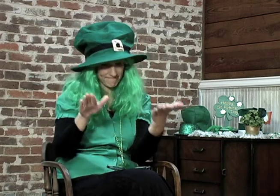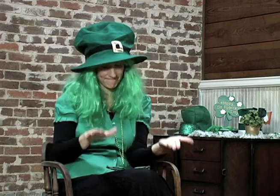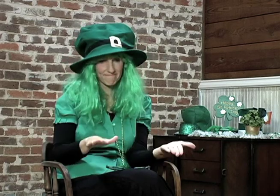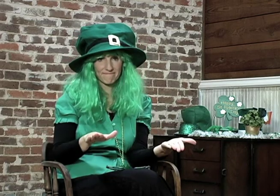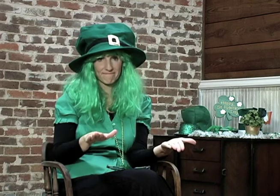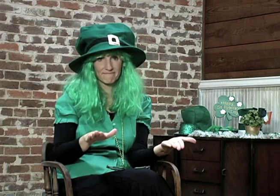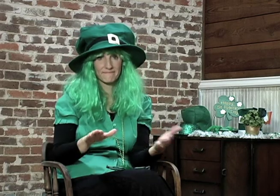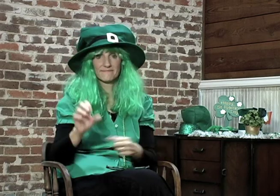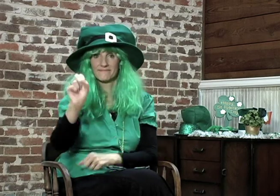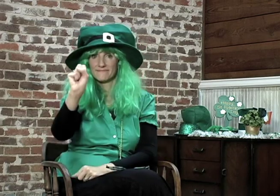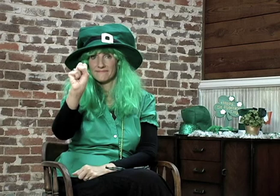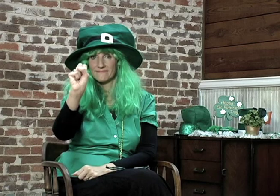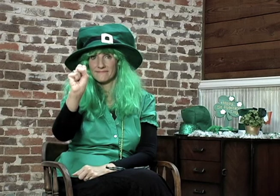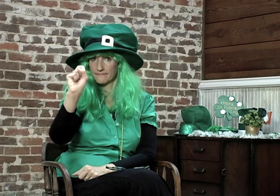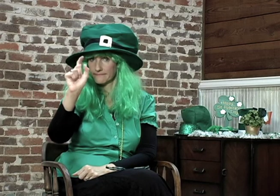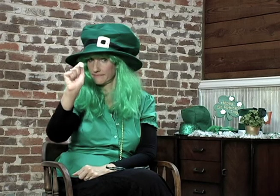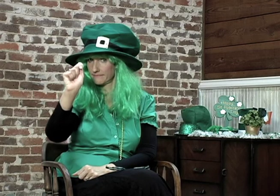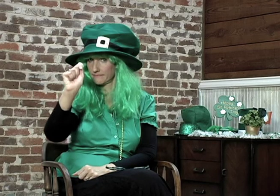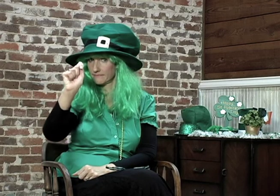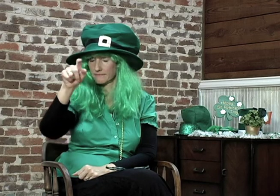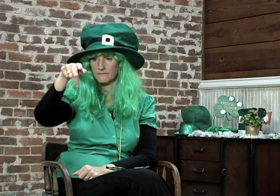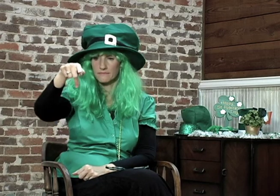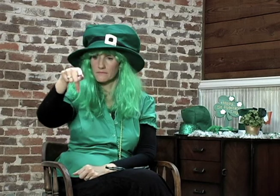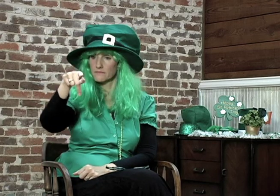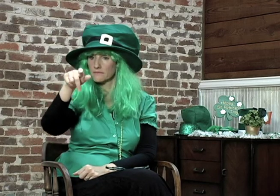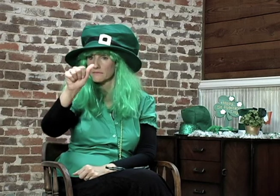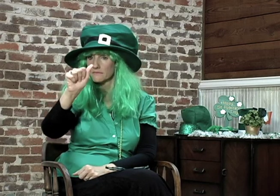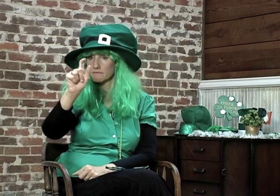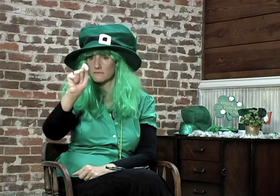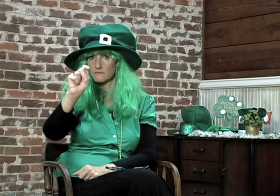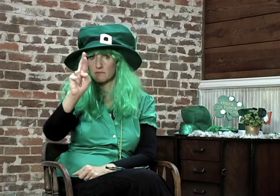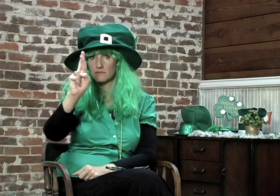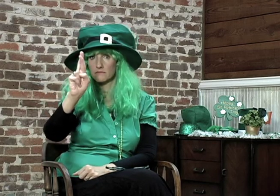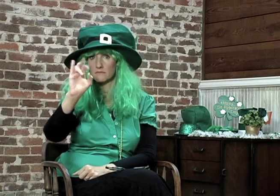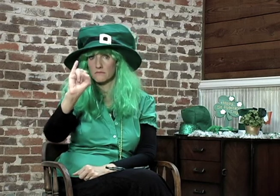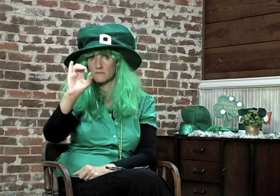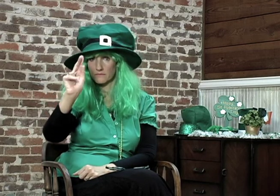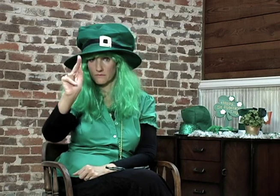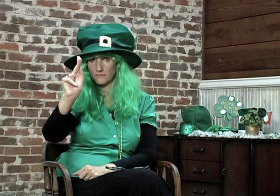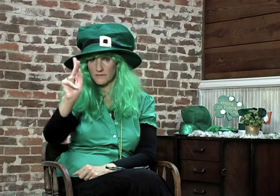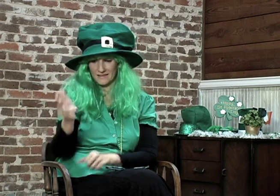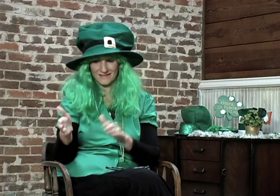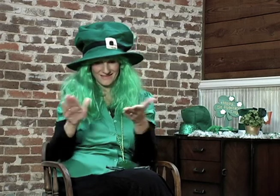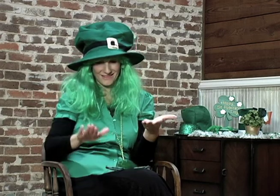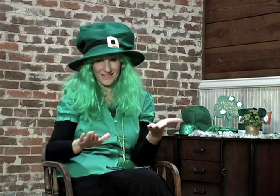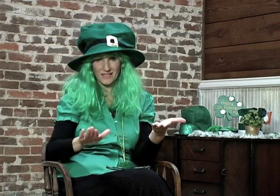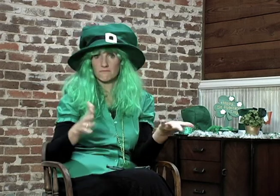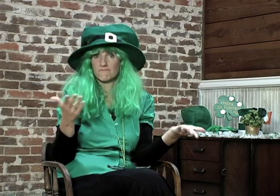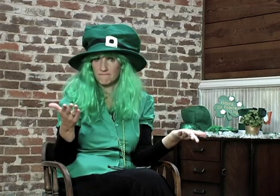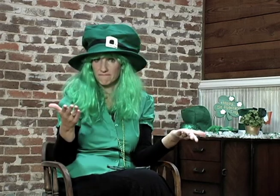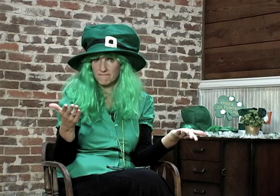That was the day of that man's death. The day of St. Patrick's death.